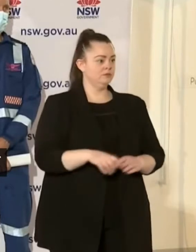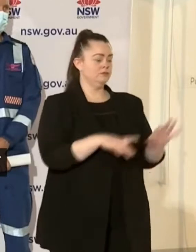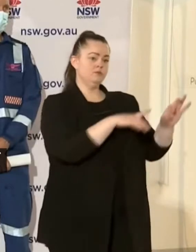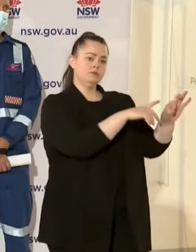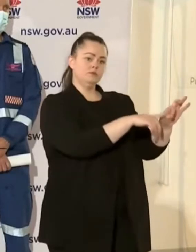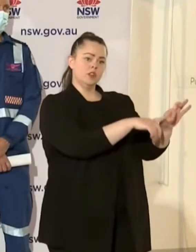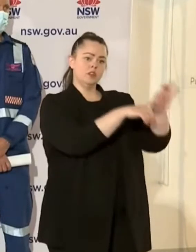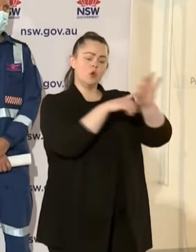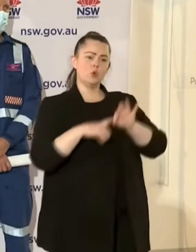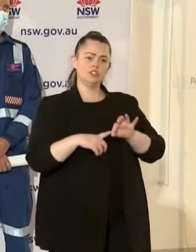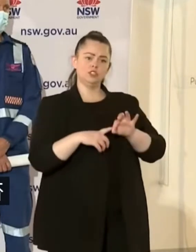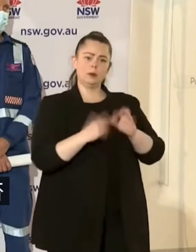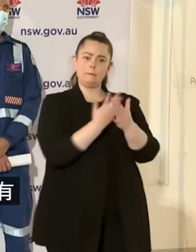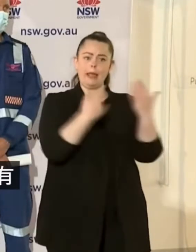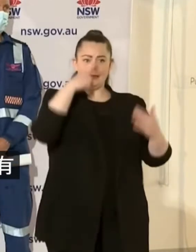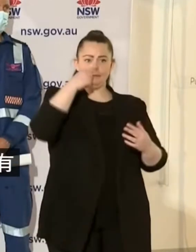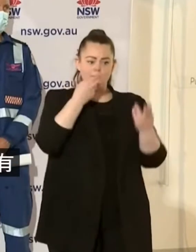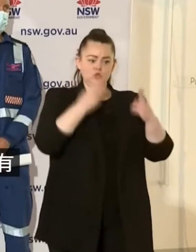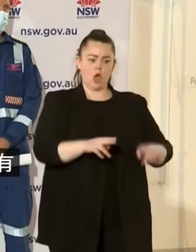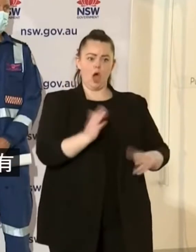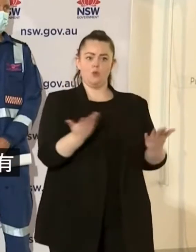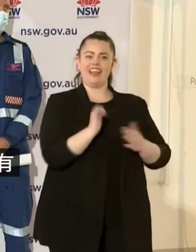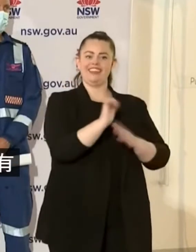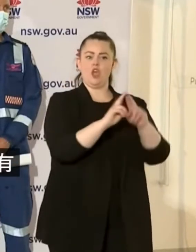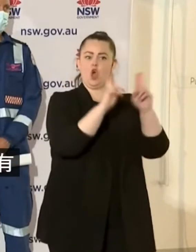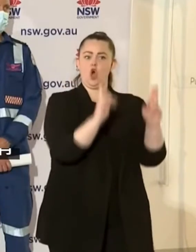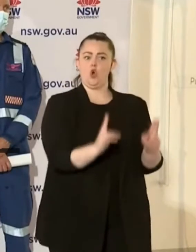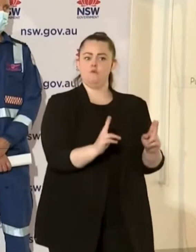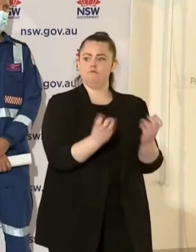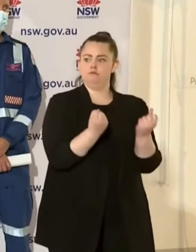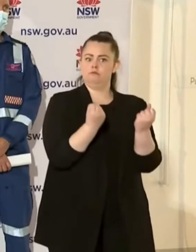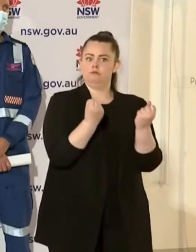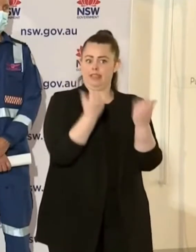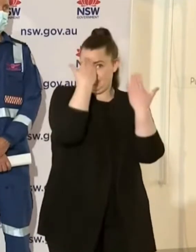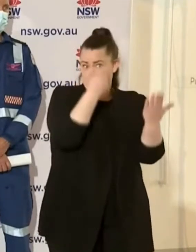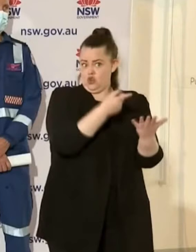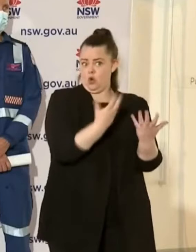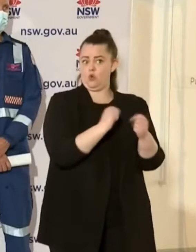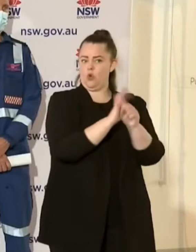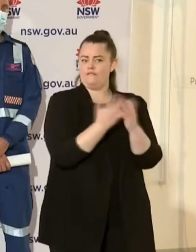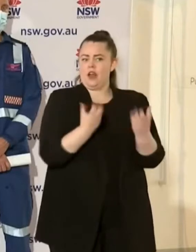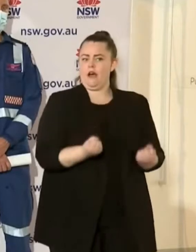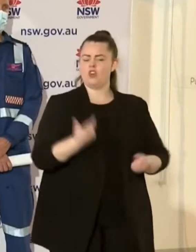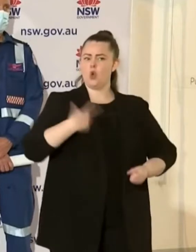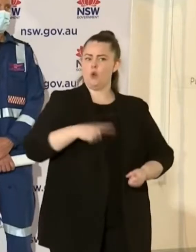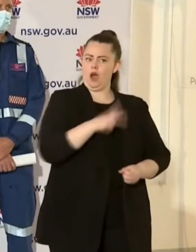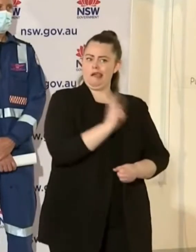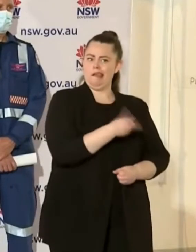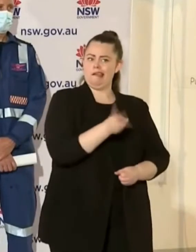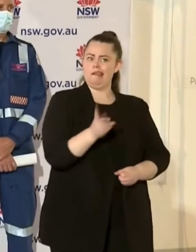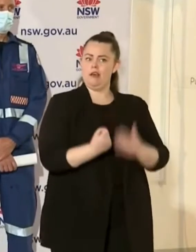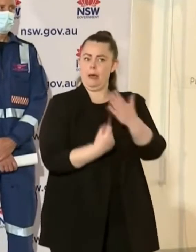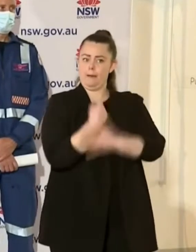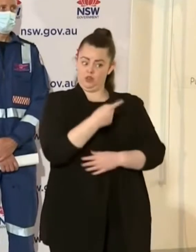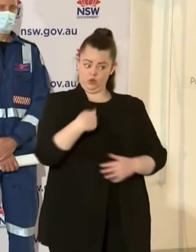there? Is there still shame with testing positive? Is there pressure to still go to work? What's going on there? Look, there have